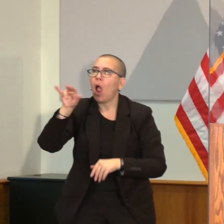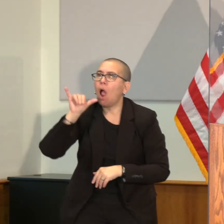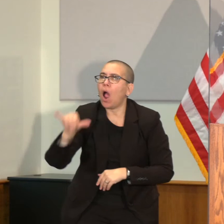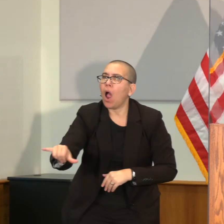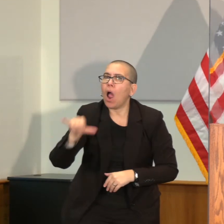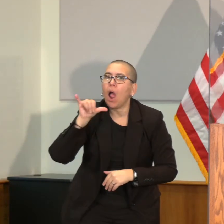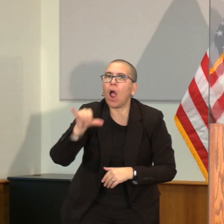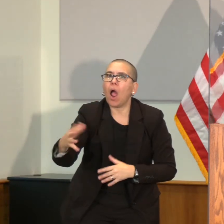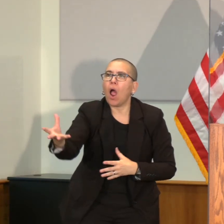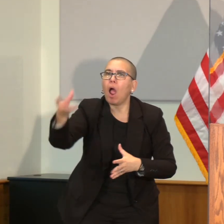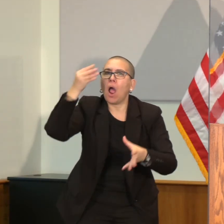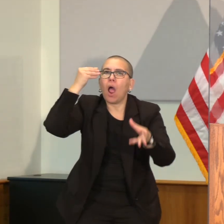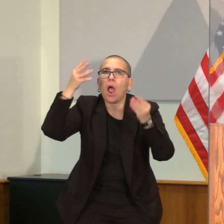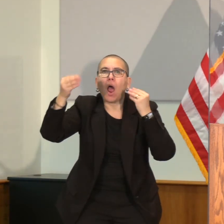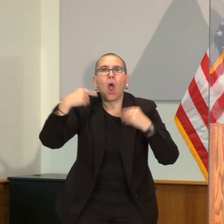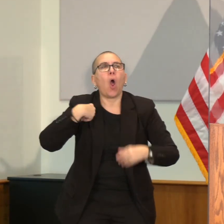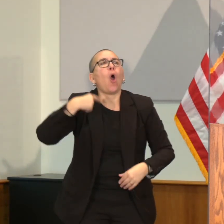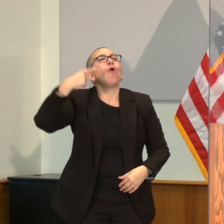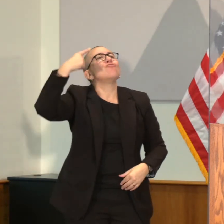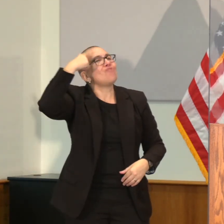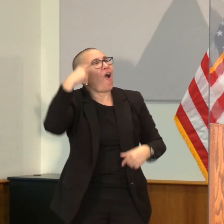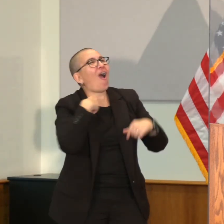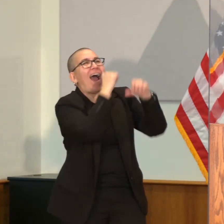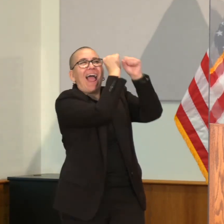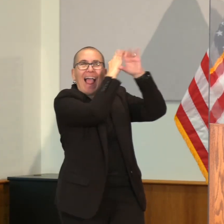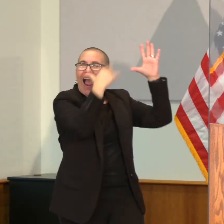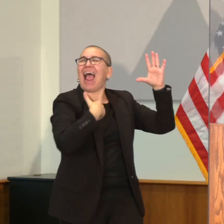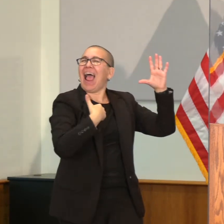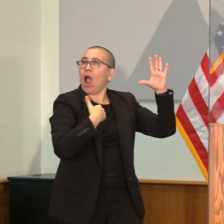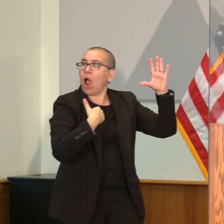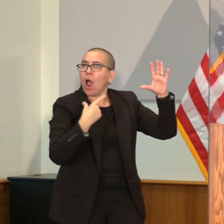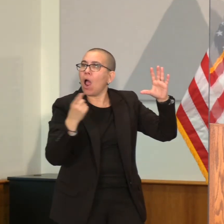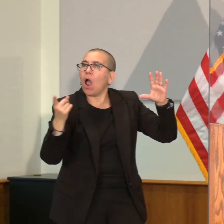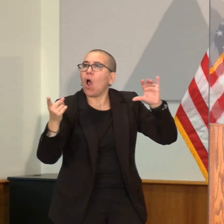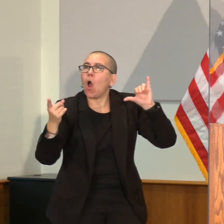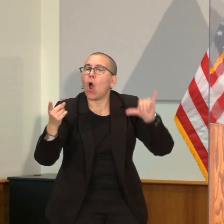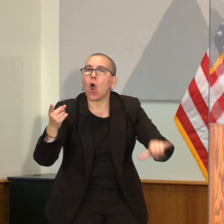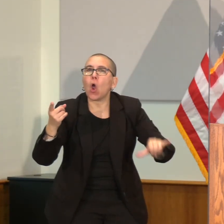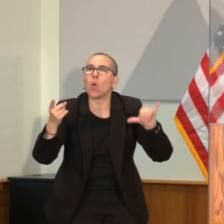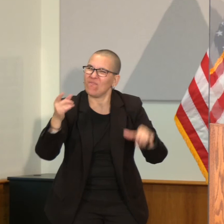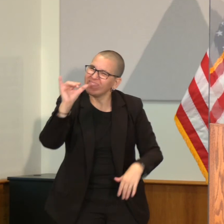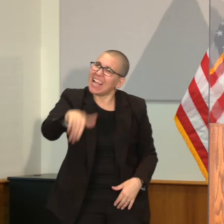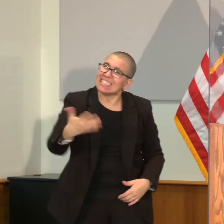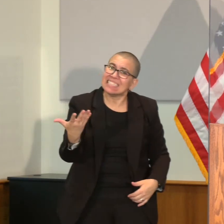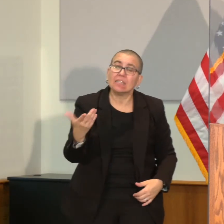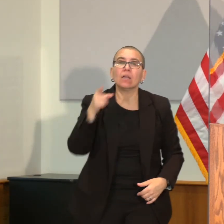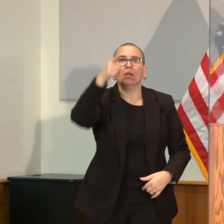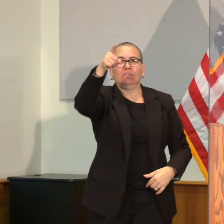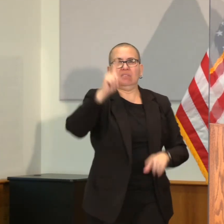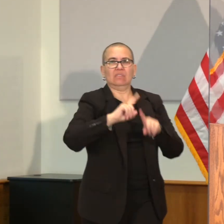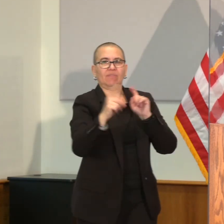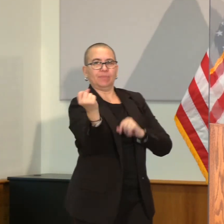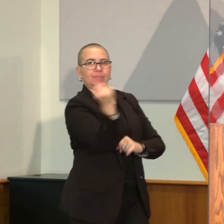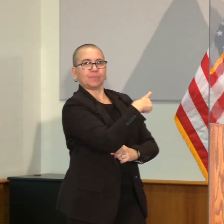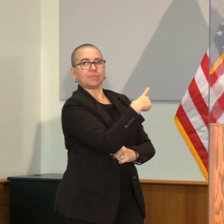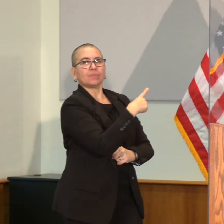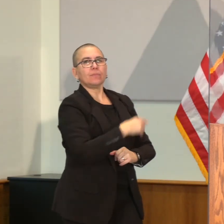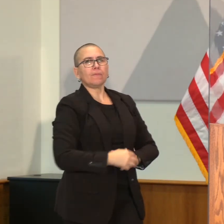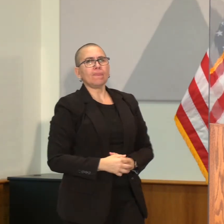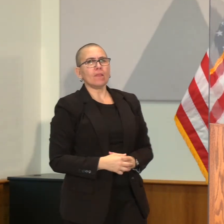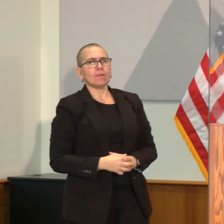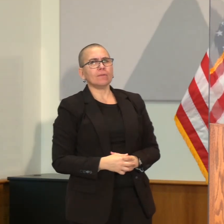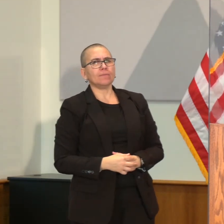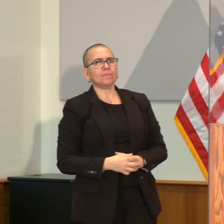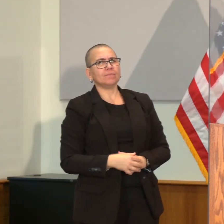wrong about that. I got to change my position. It happens. Governor, are there meaningful conversations happening with the police groups to bring them along rather